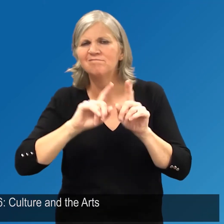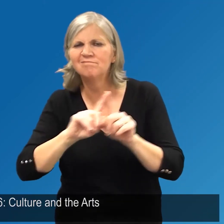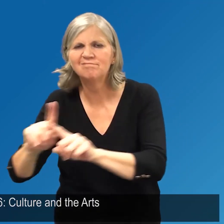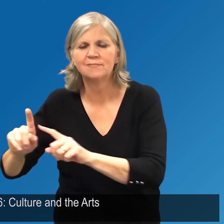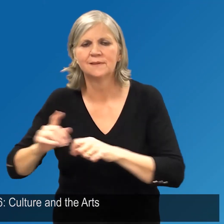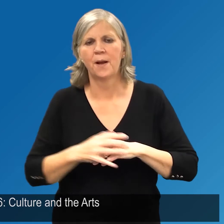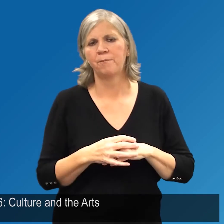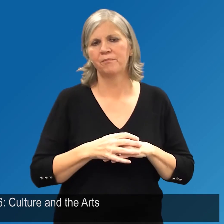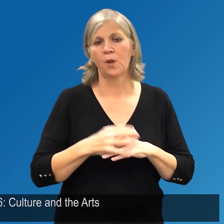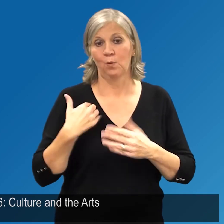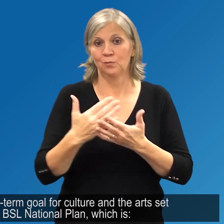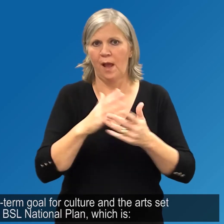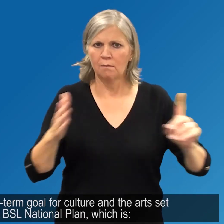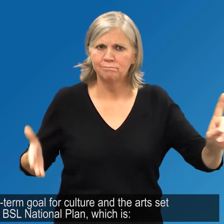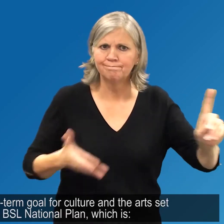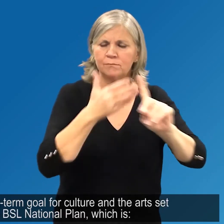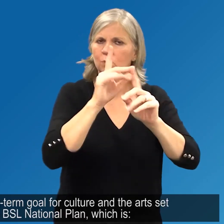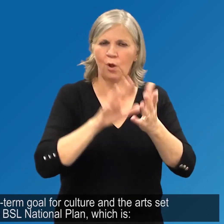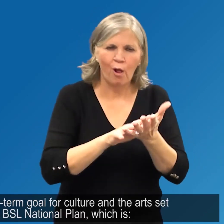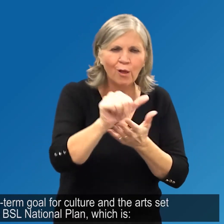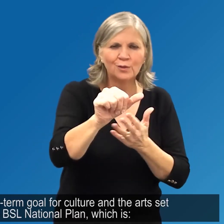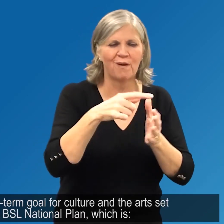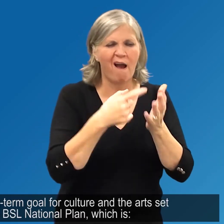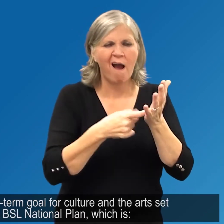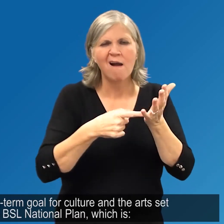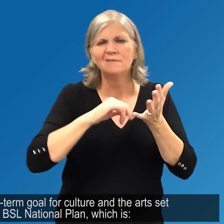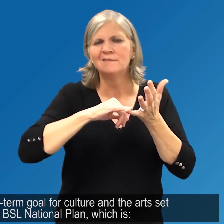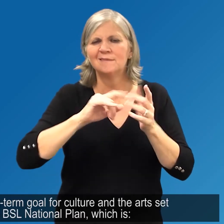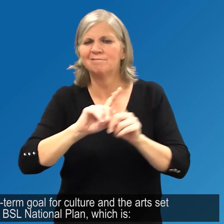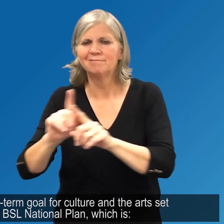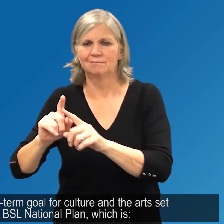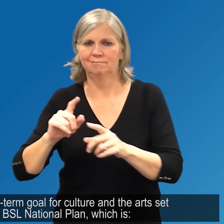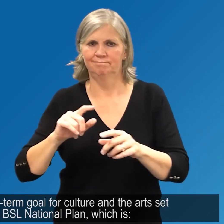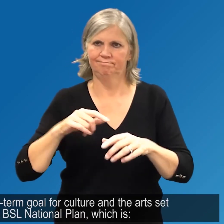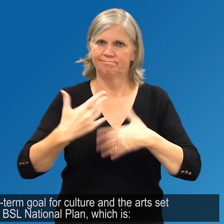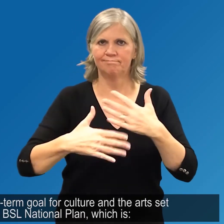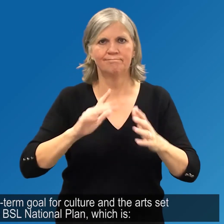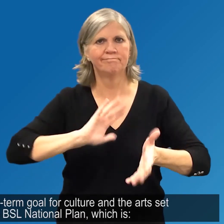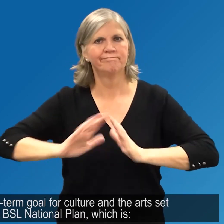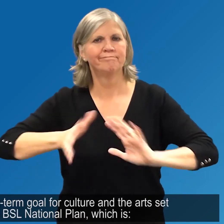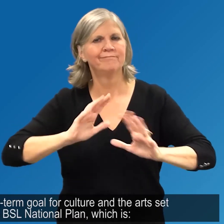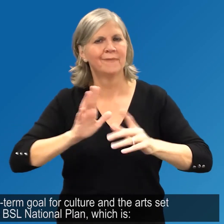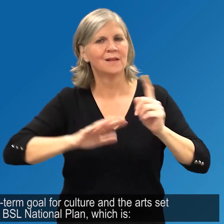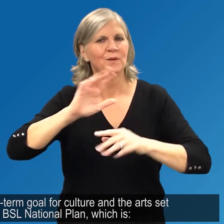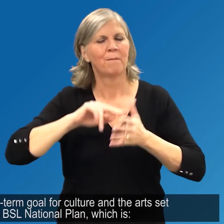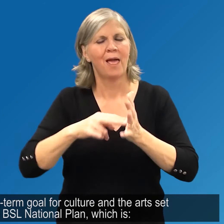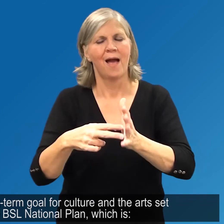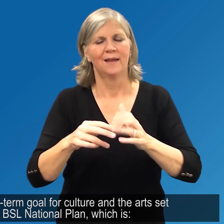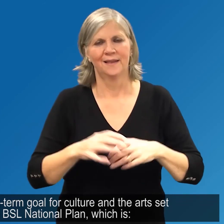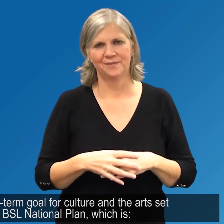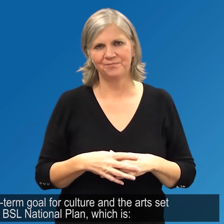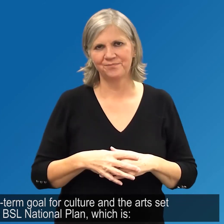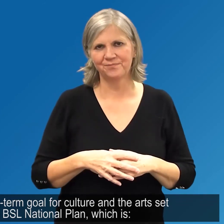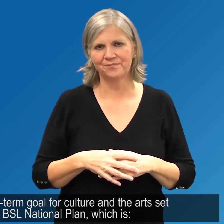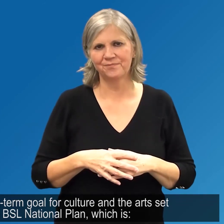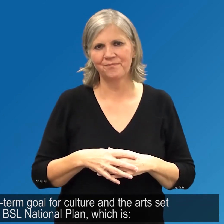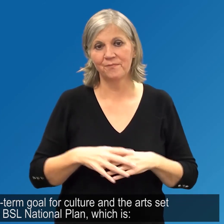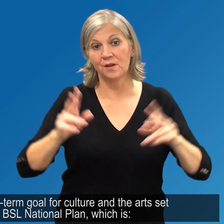4.6. Culture and the Arts. We share the long-term goal for culture and the arts set out in the